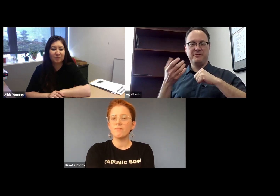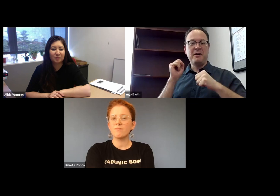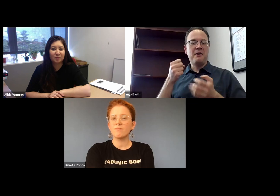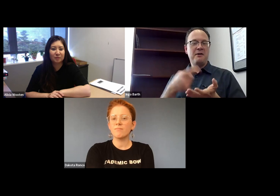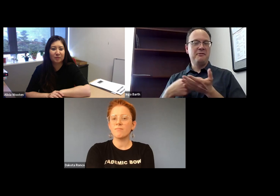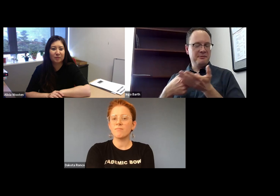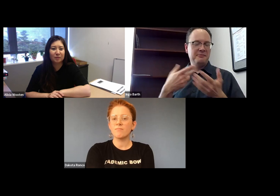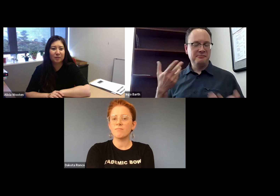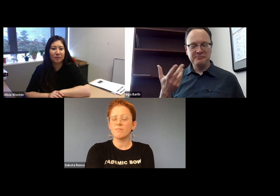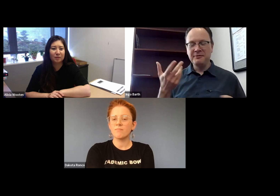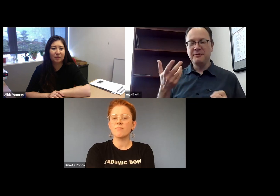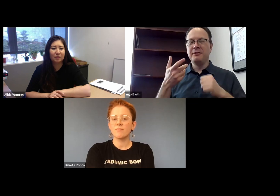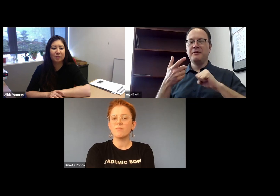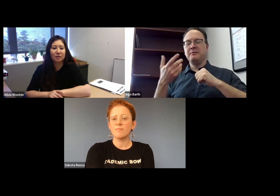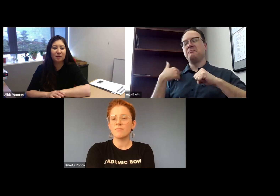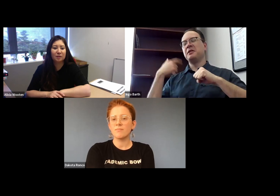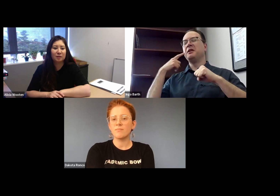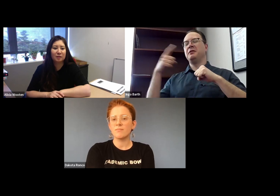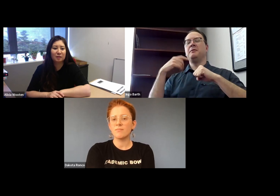for Mars. That makes sense.